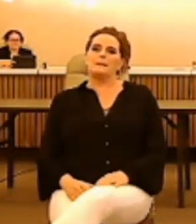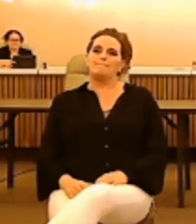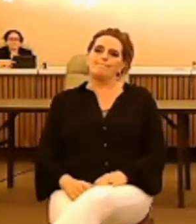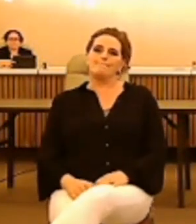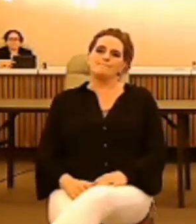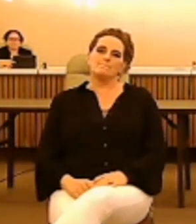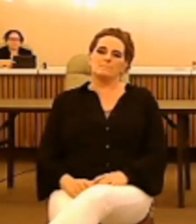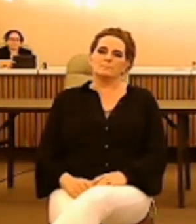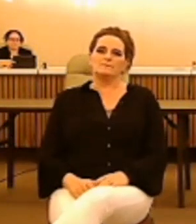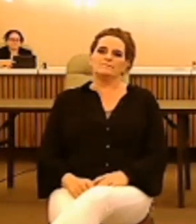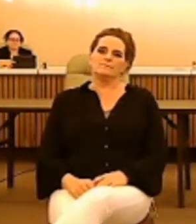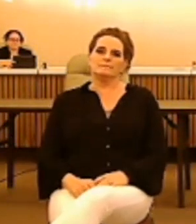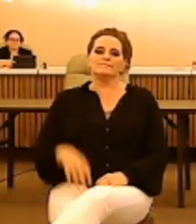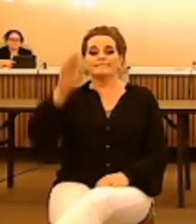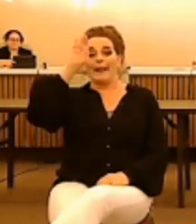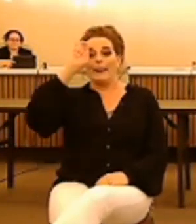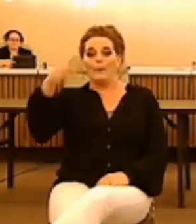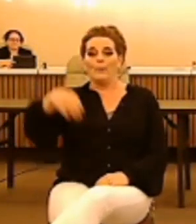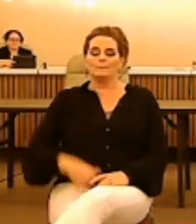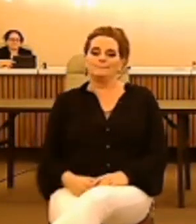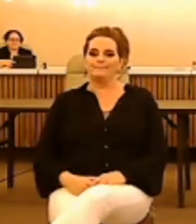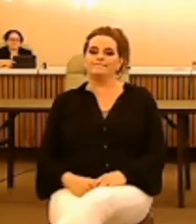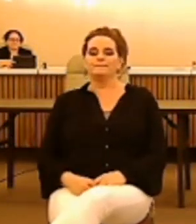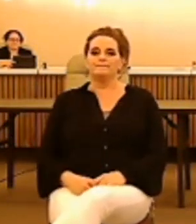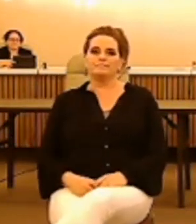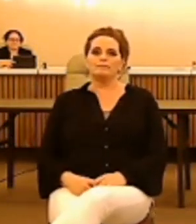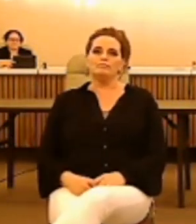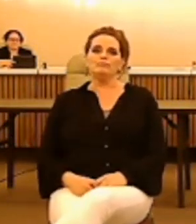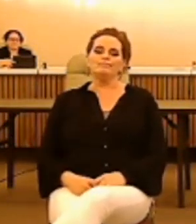Yeah, I just noticed Hello. that she put them first in the agenda.